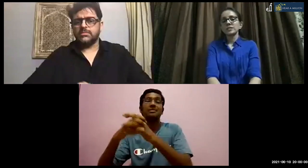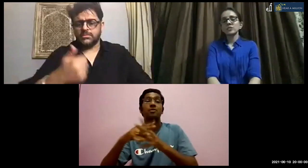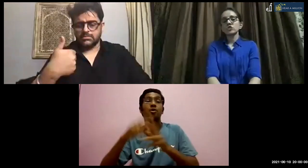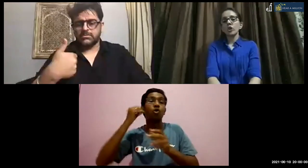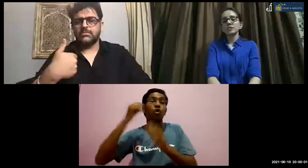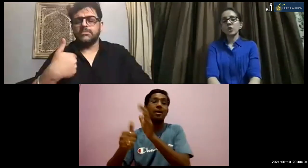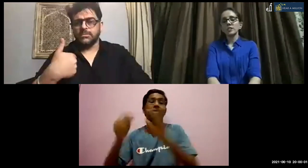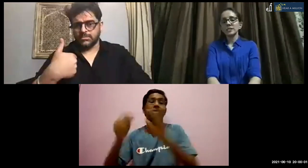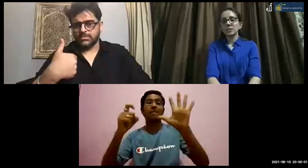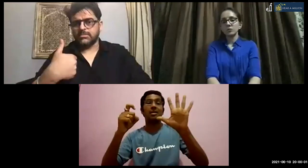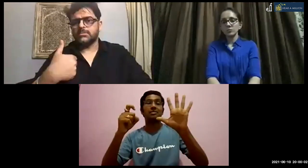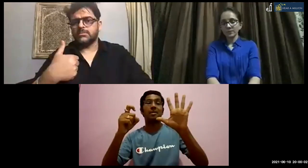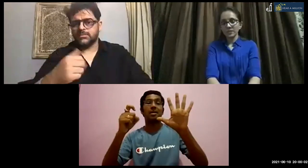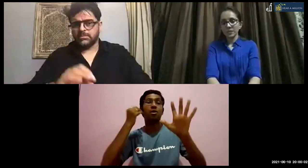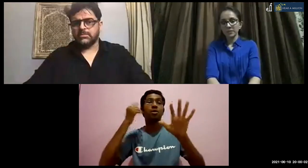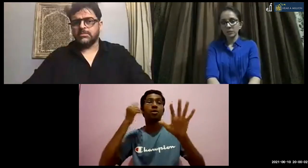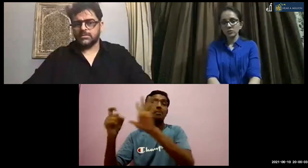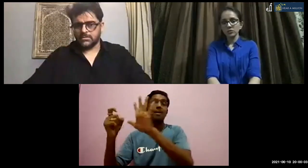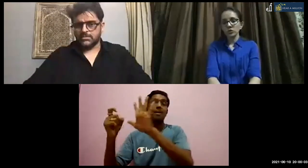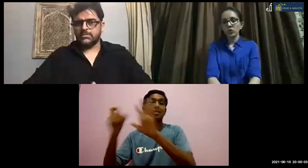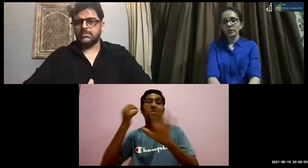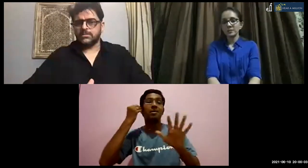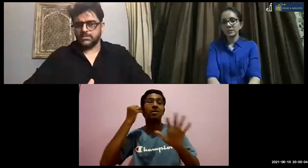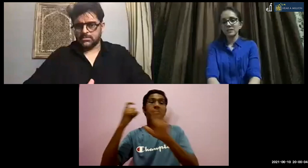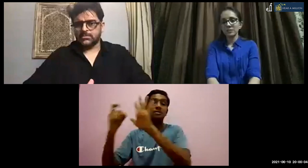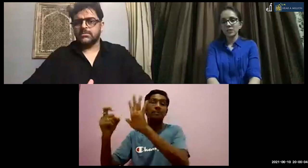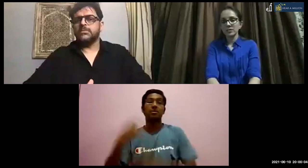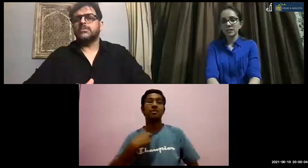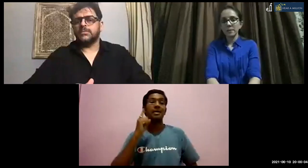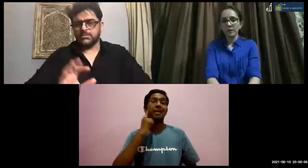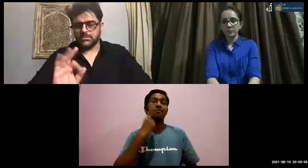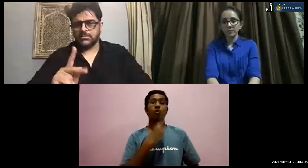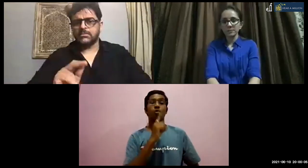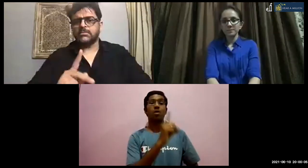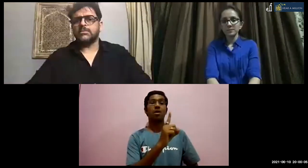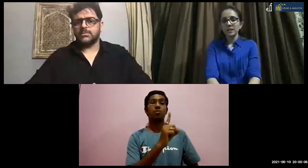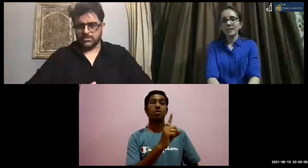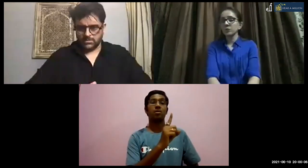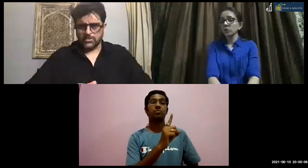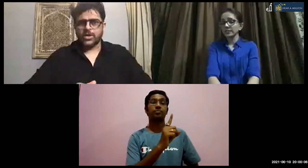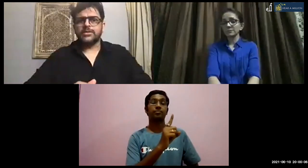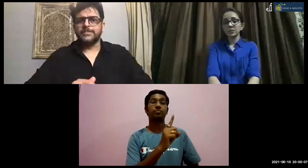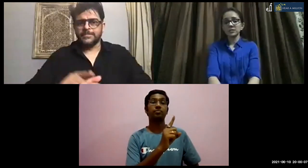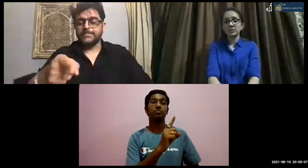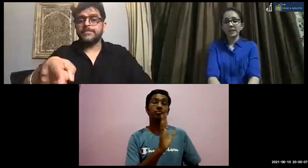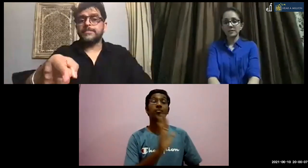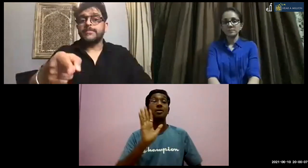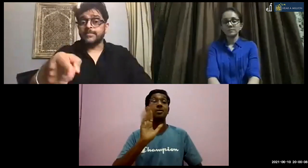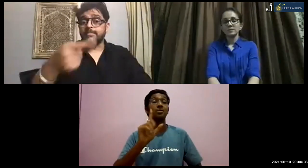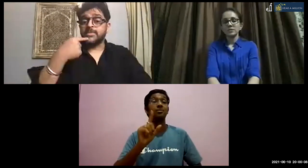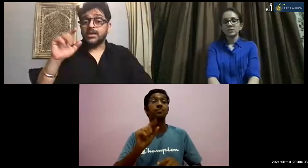So it's, in short, it's called CBW. So it's been 7 years that I'm a part of it, and I'm the only deaf person